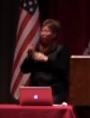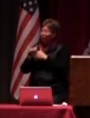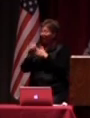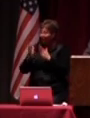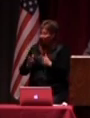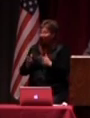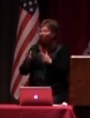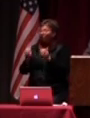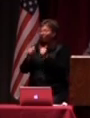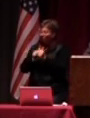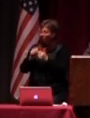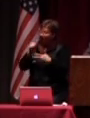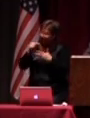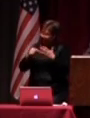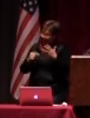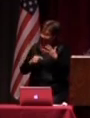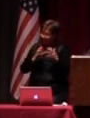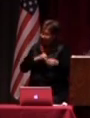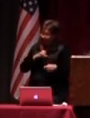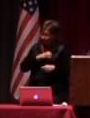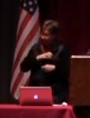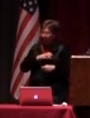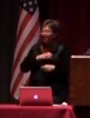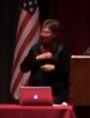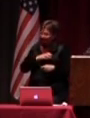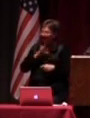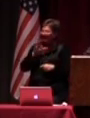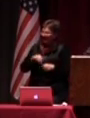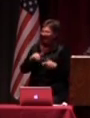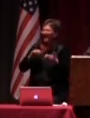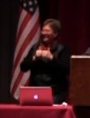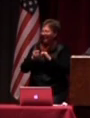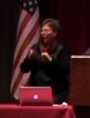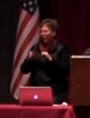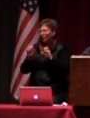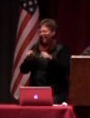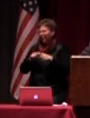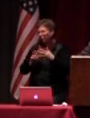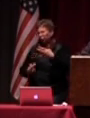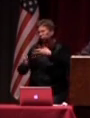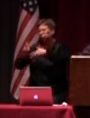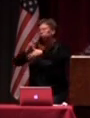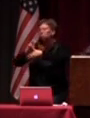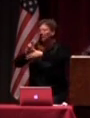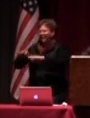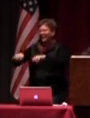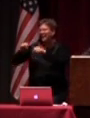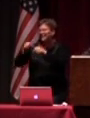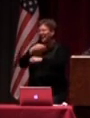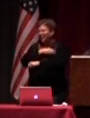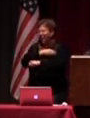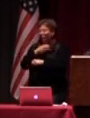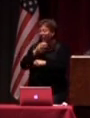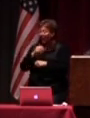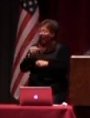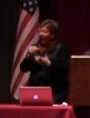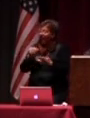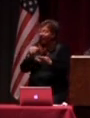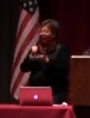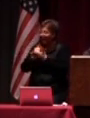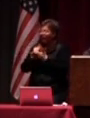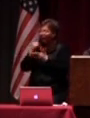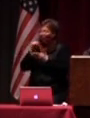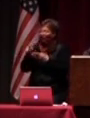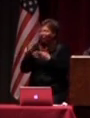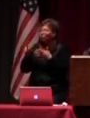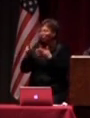the specific characteristics that I've laid out, served as the way that he was able to come to power, and then it served as legitimating principle of the